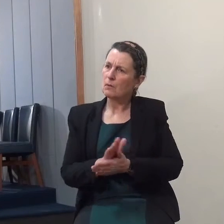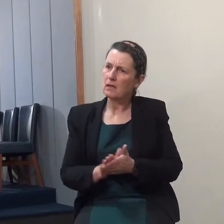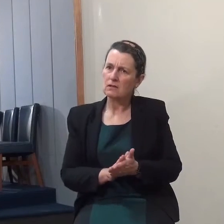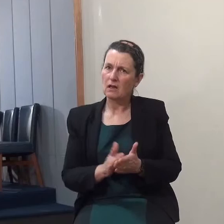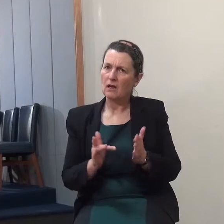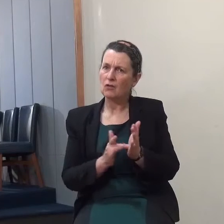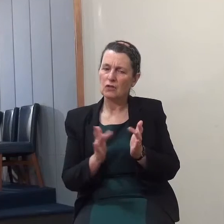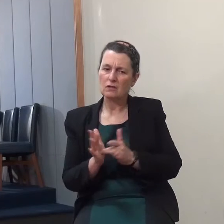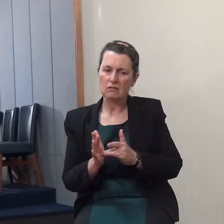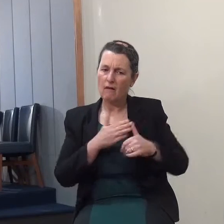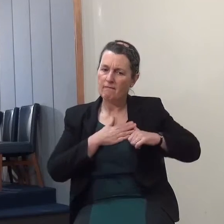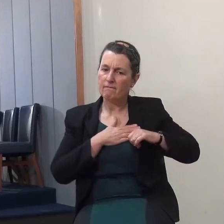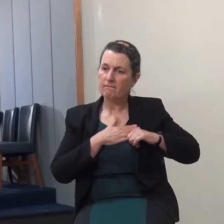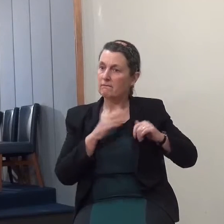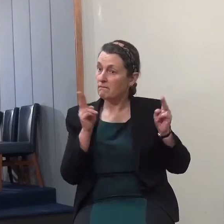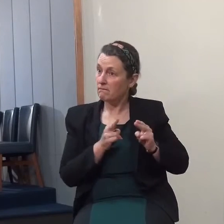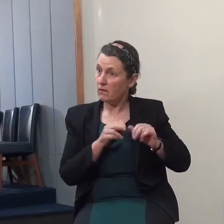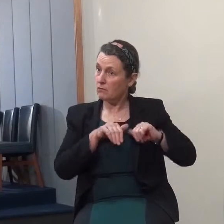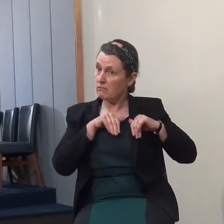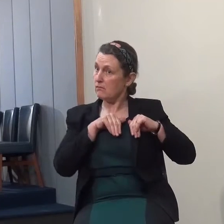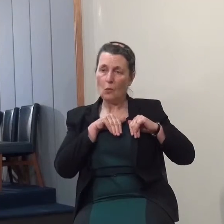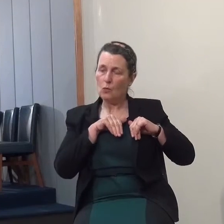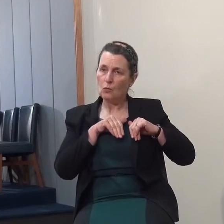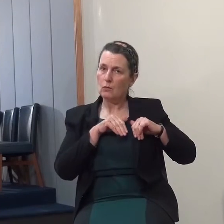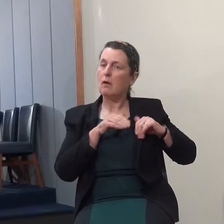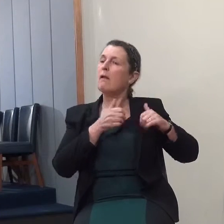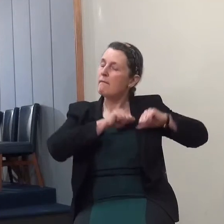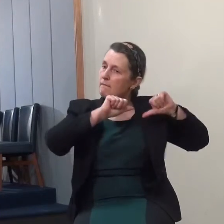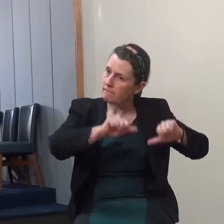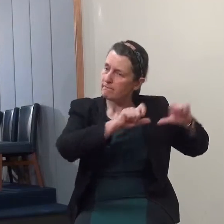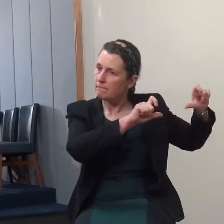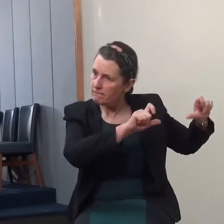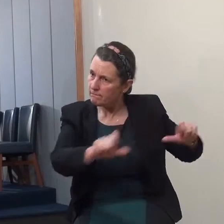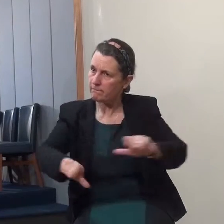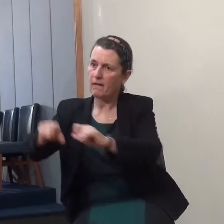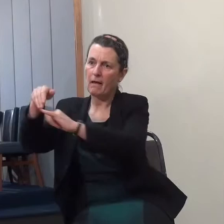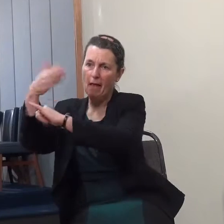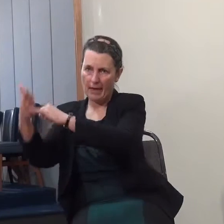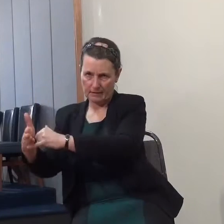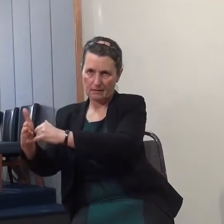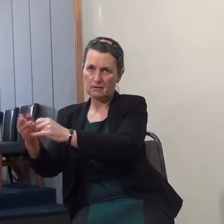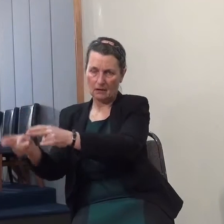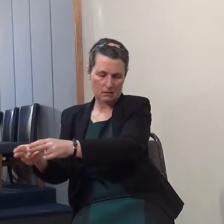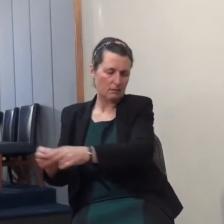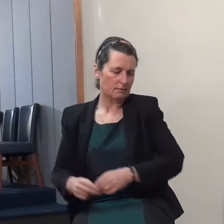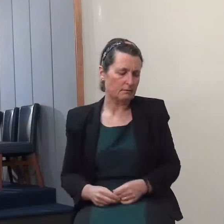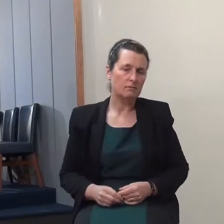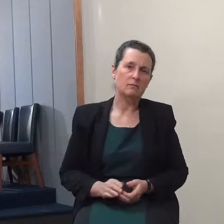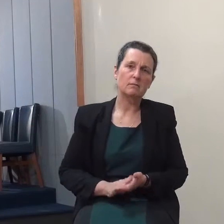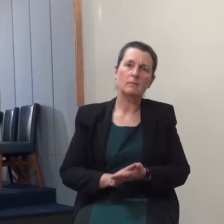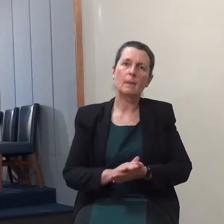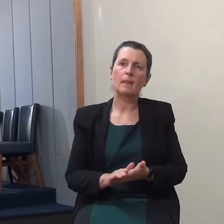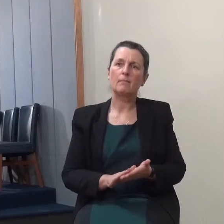course, beyond. And then, in his resurrection appearances, he appeared to them, and he dealt with